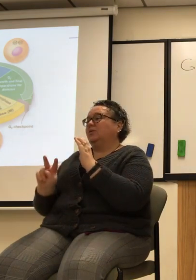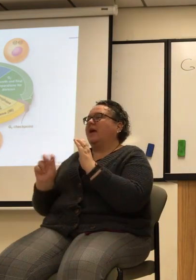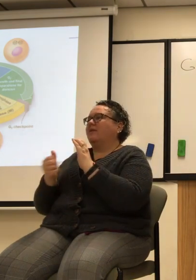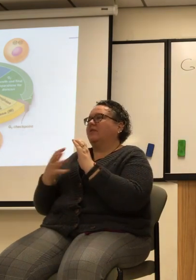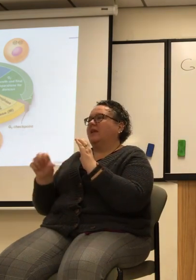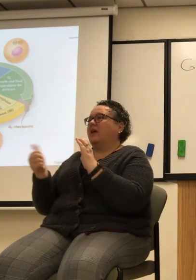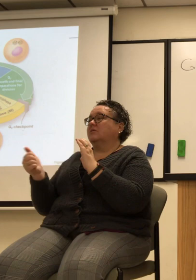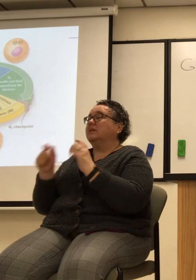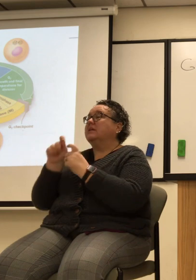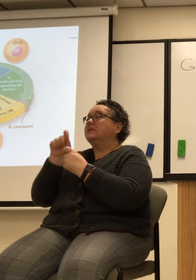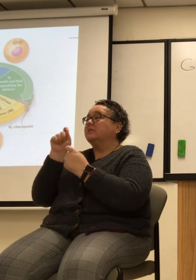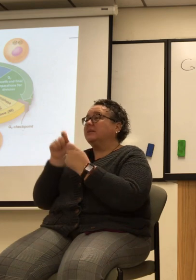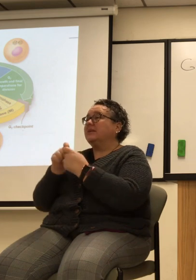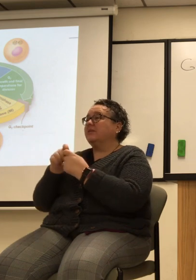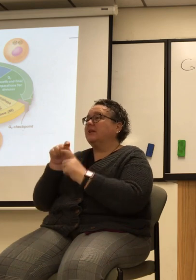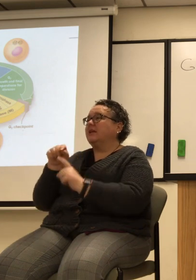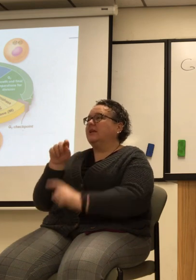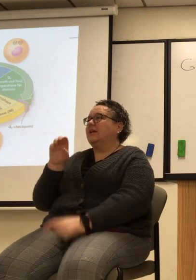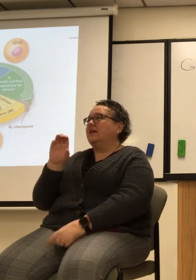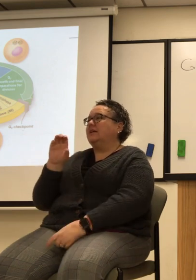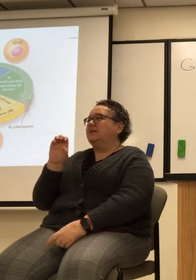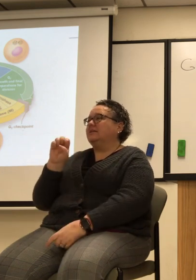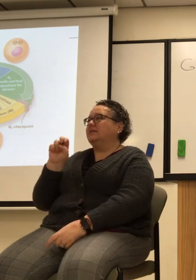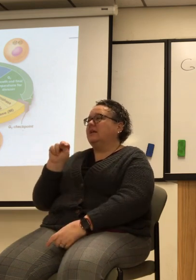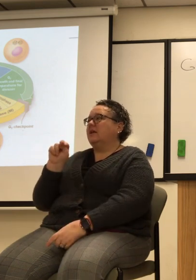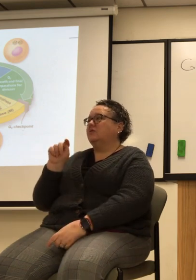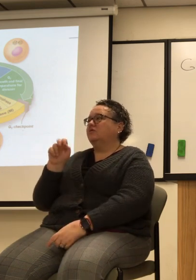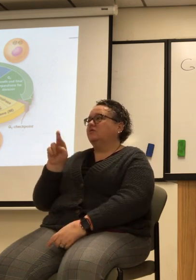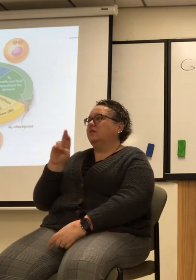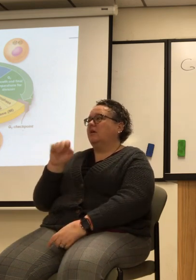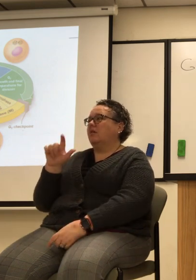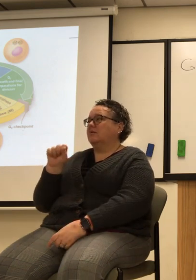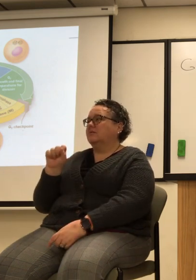the centrioles. Okay, so let me,